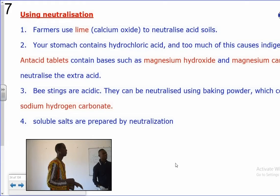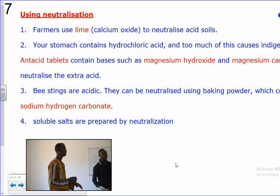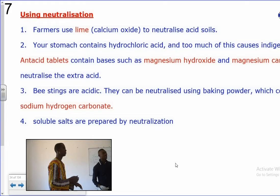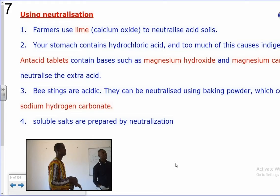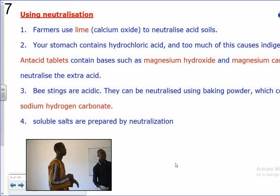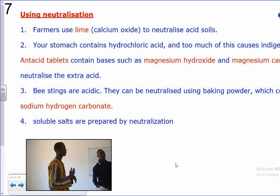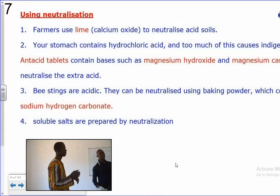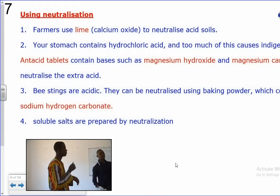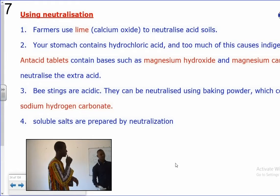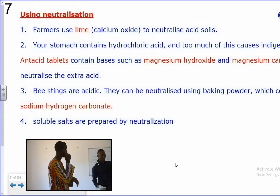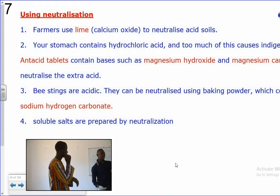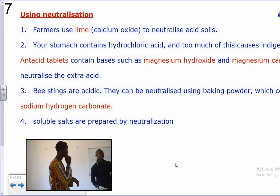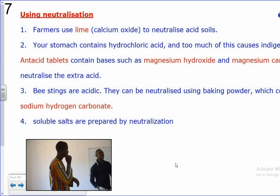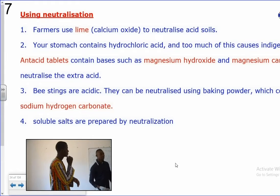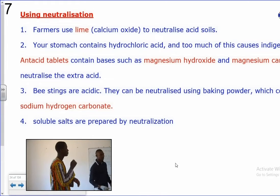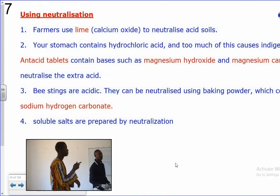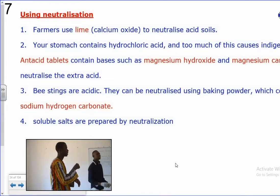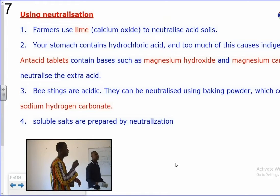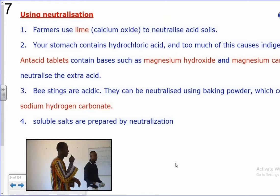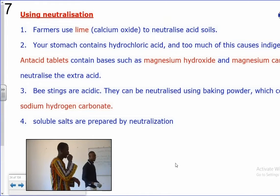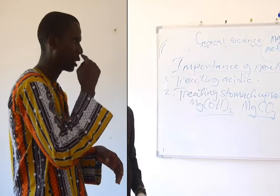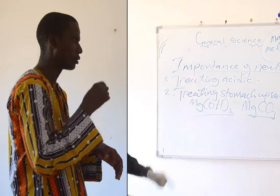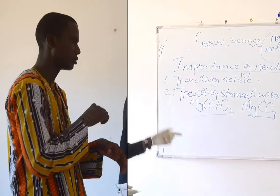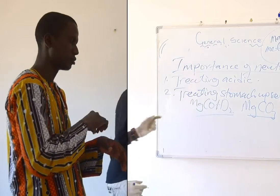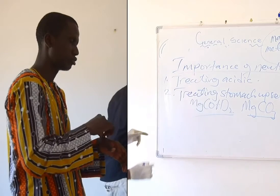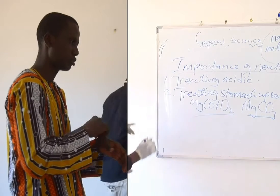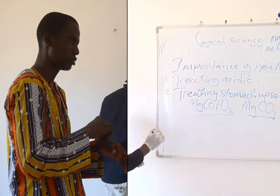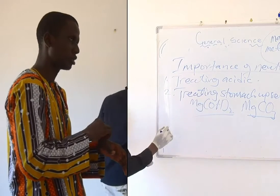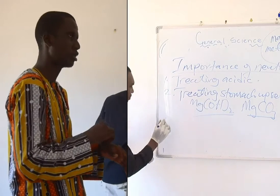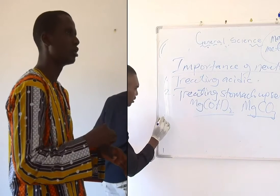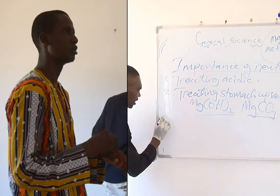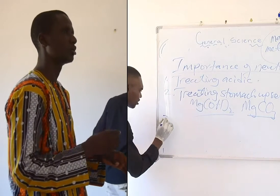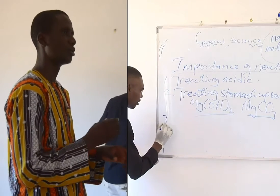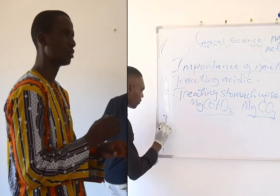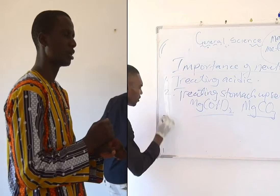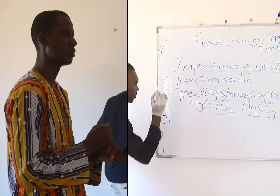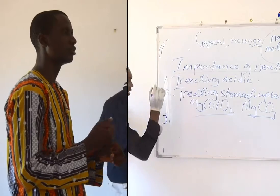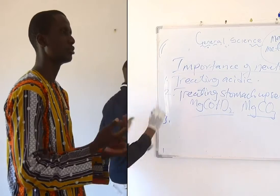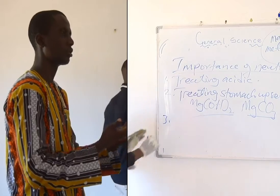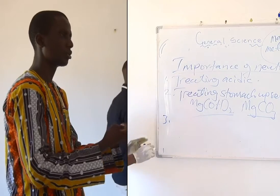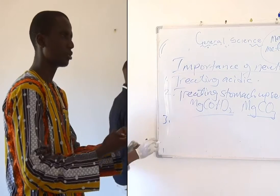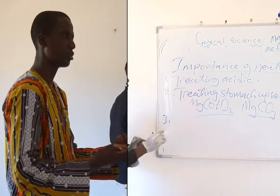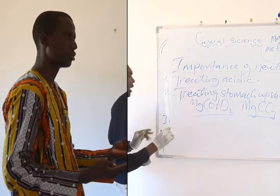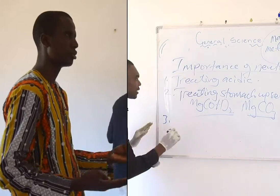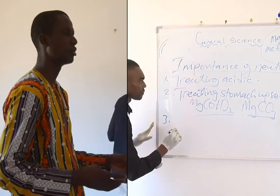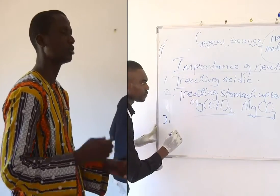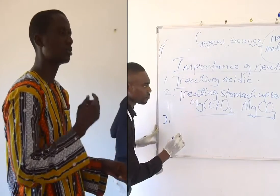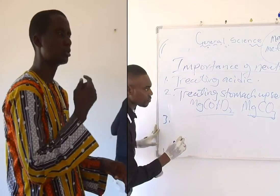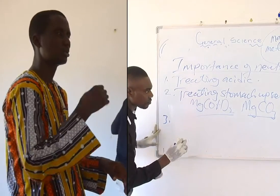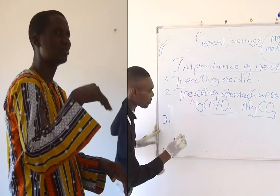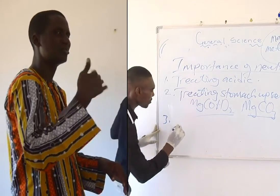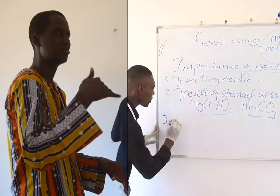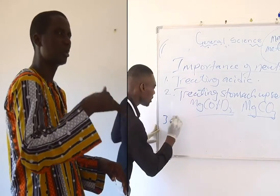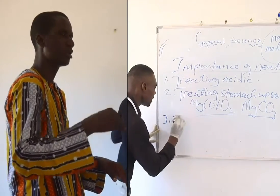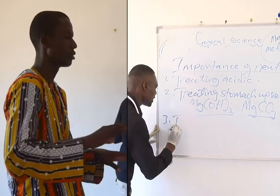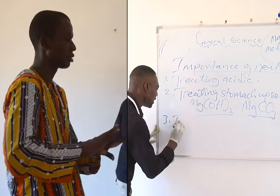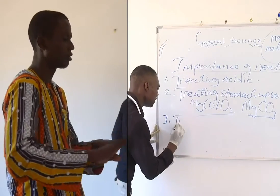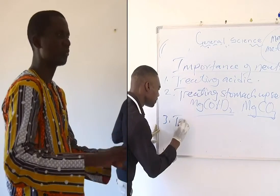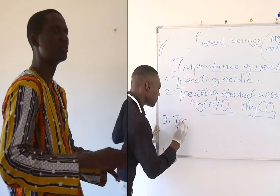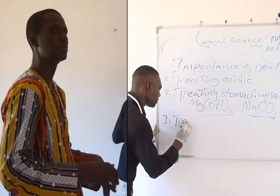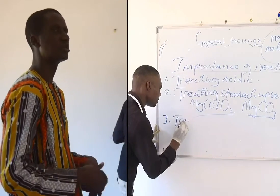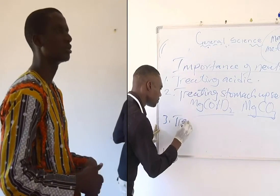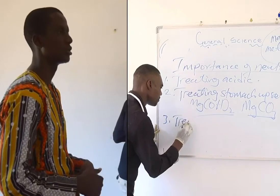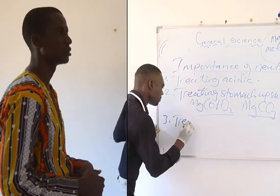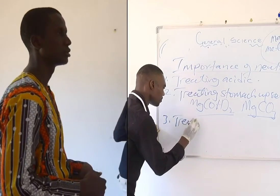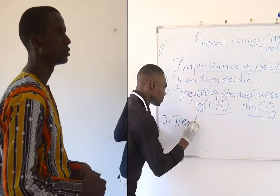which contains sodium hydrogen carbonate, B stings. So another importance of neutralization is what?